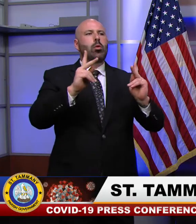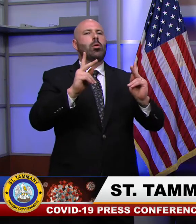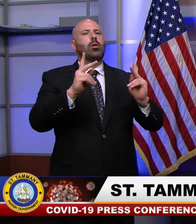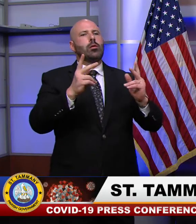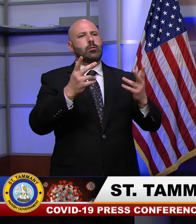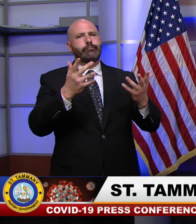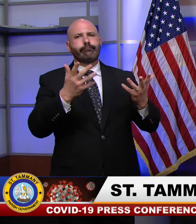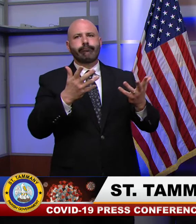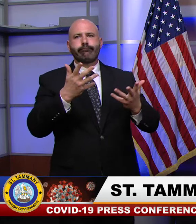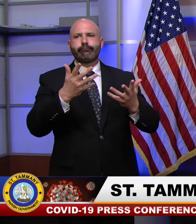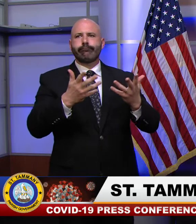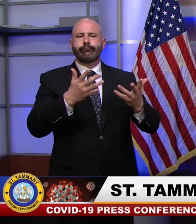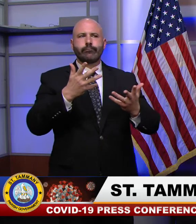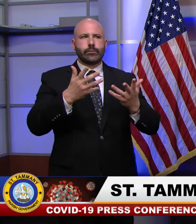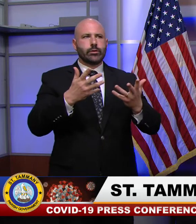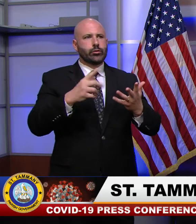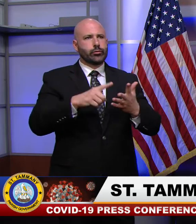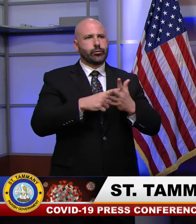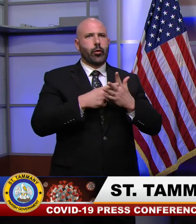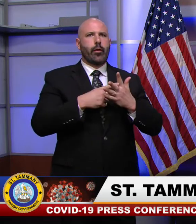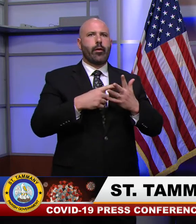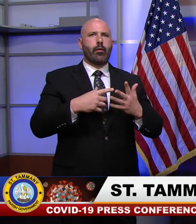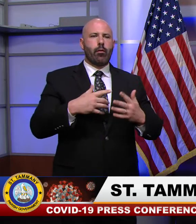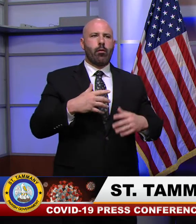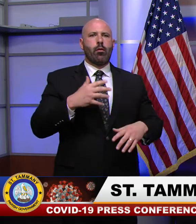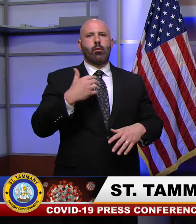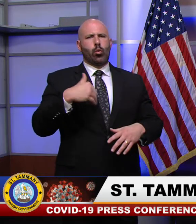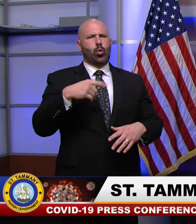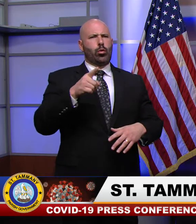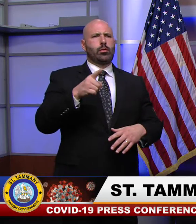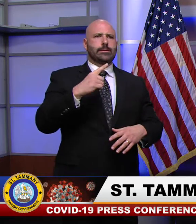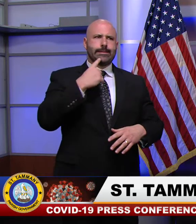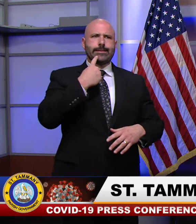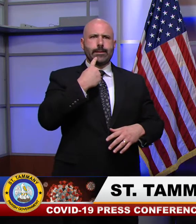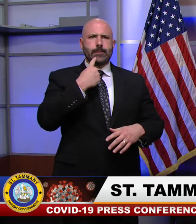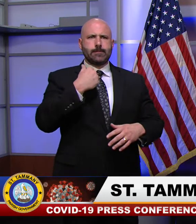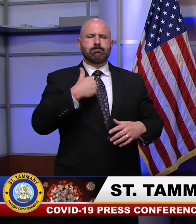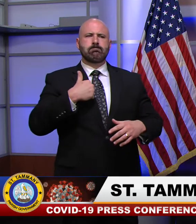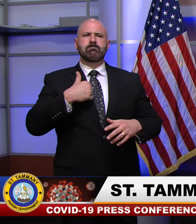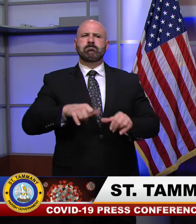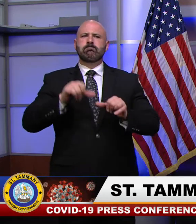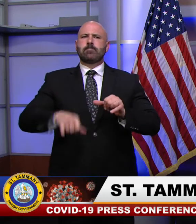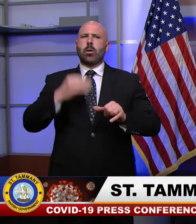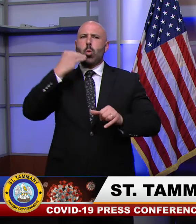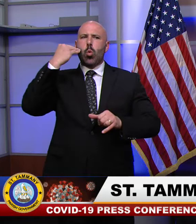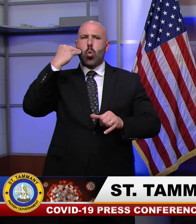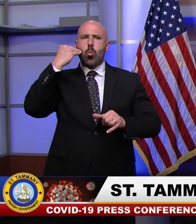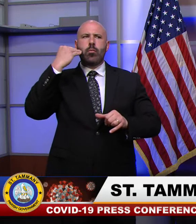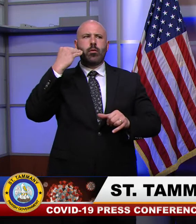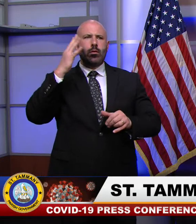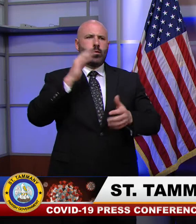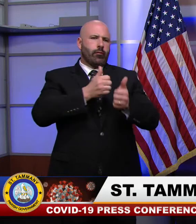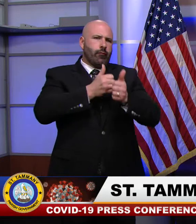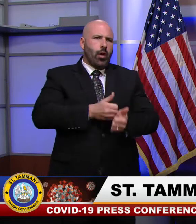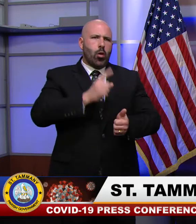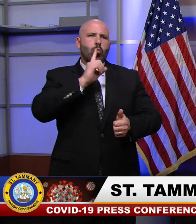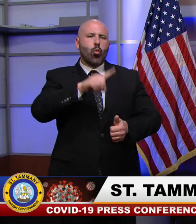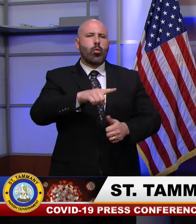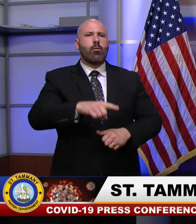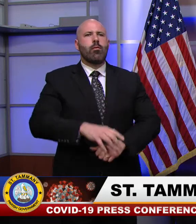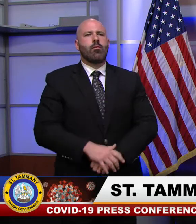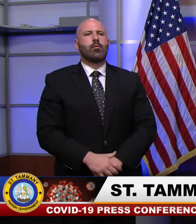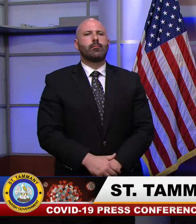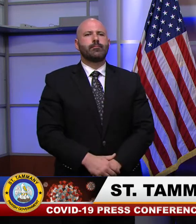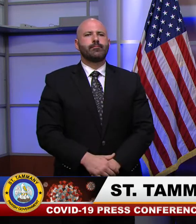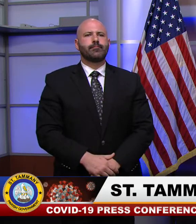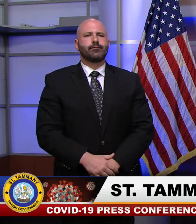taking this seriously and were staying at home and were exercising the precautions that we gave them. However,